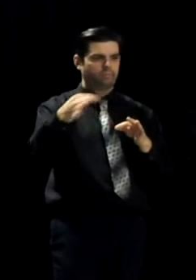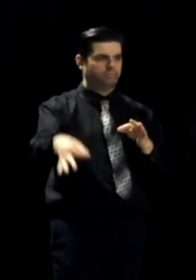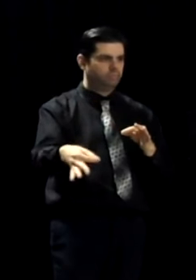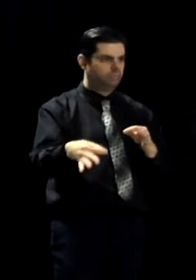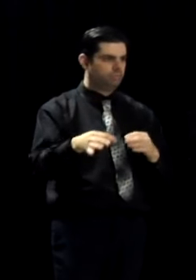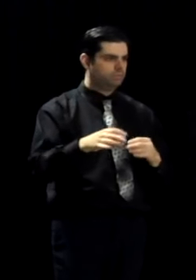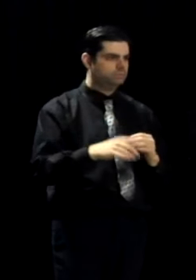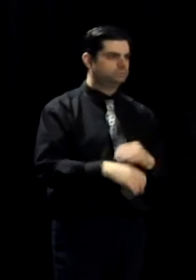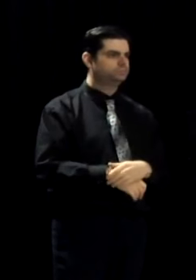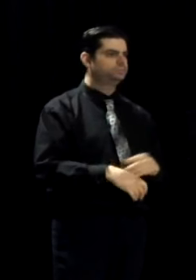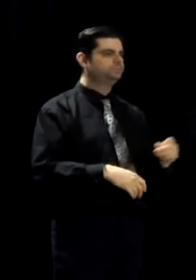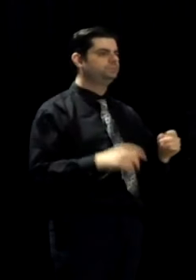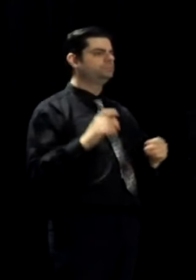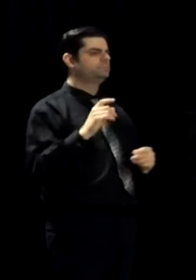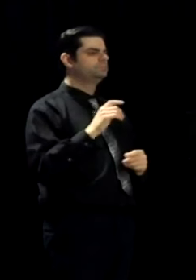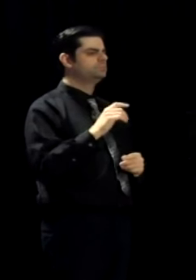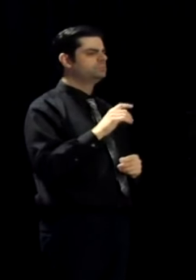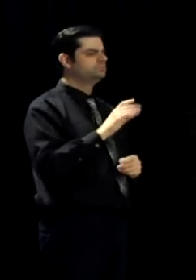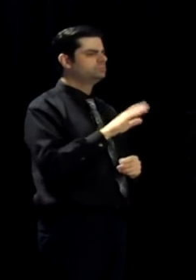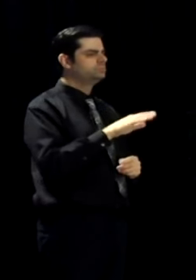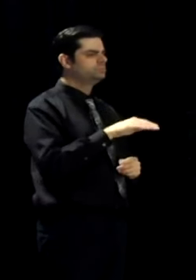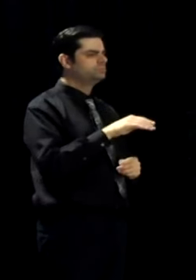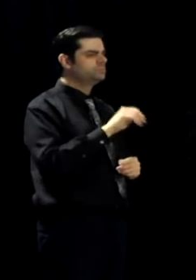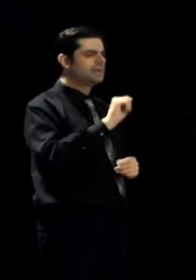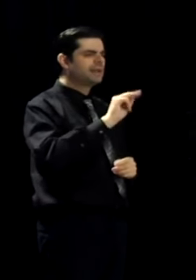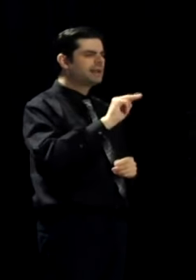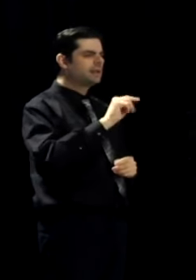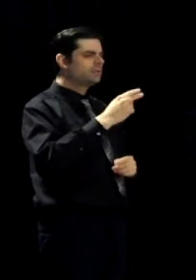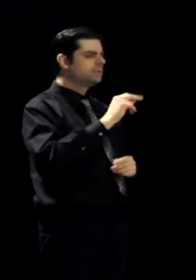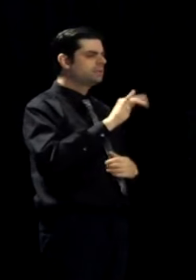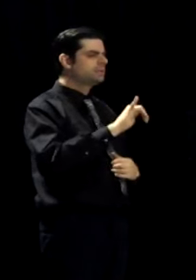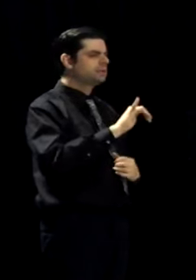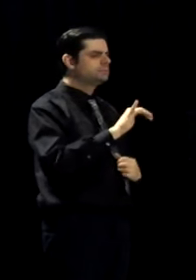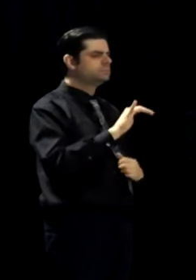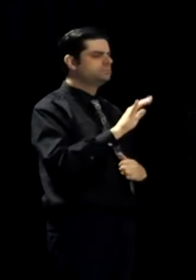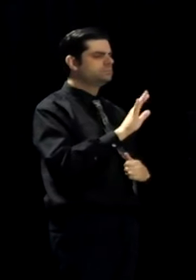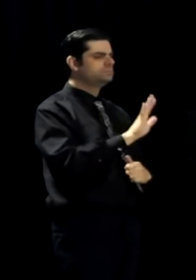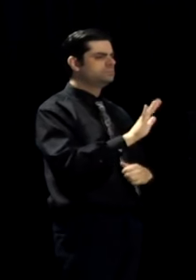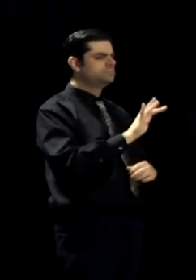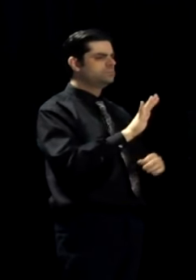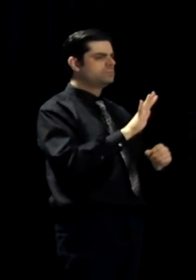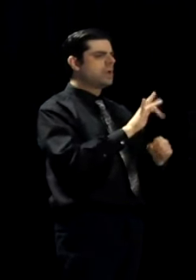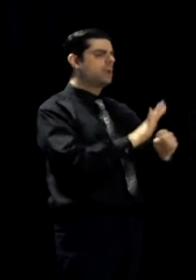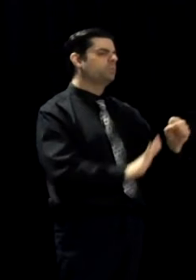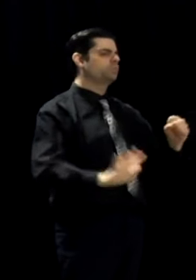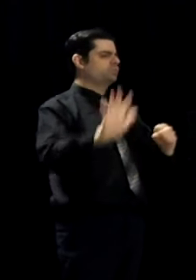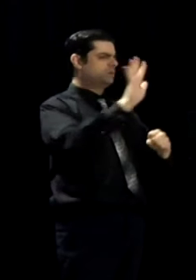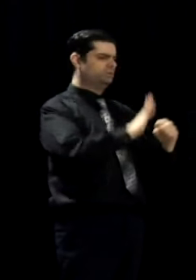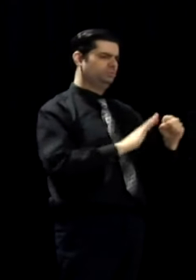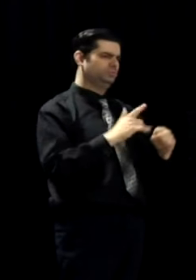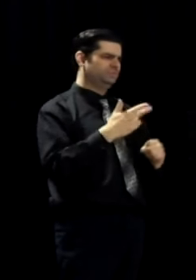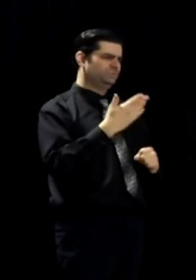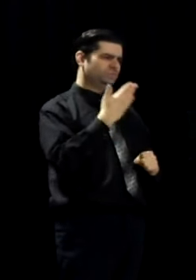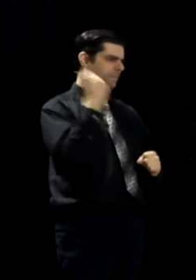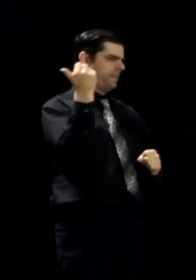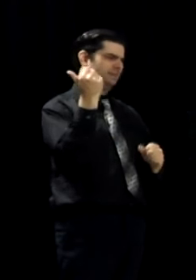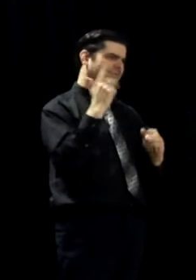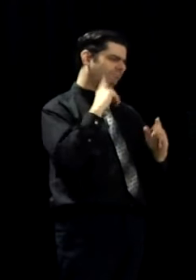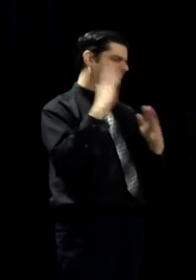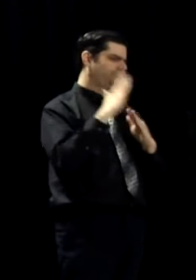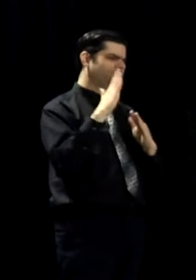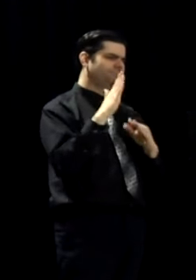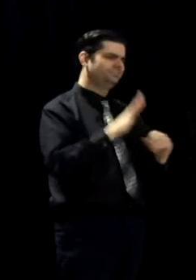When you're the best region in the state, and you do proactive testing and you find